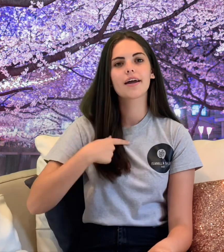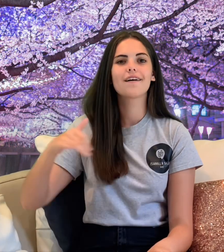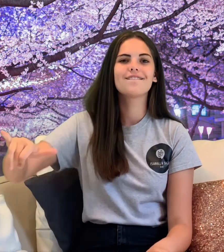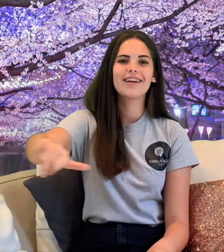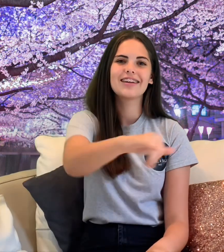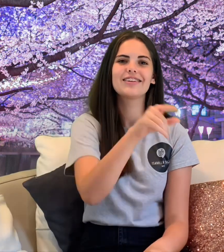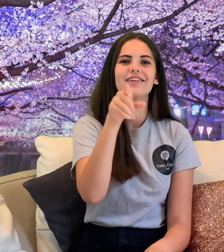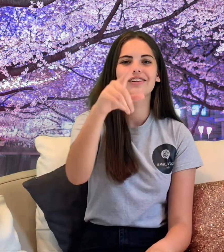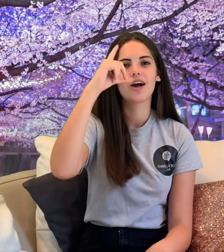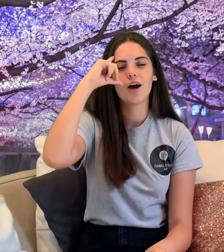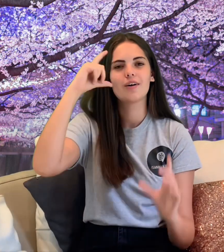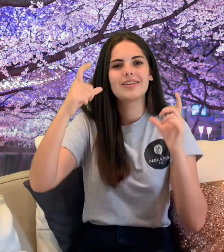could fly to your hotel